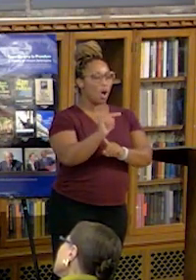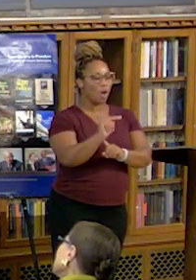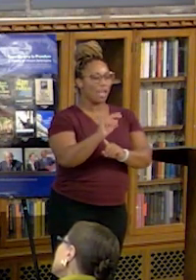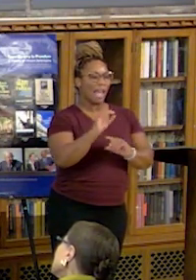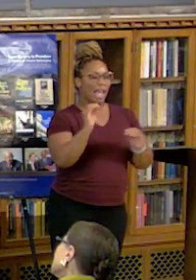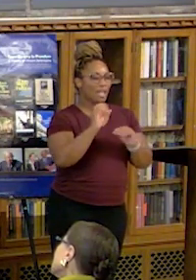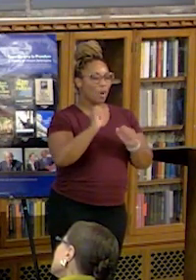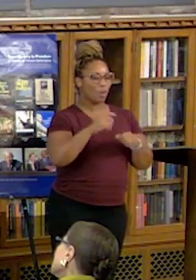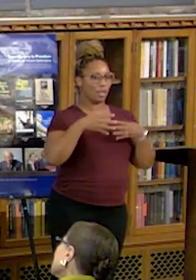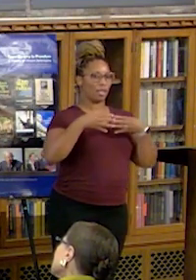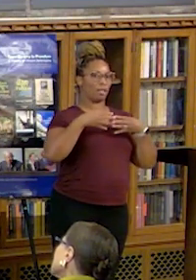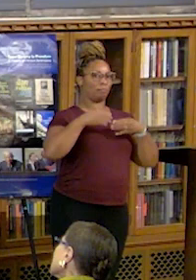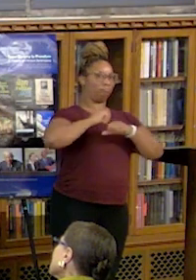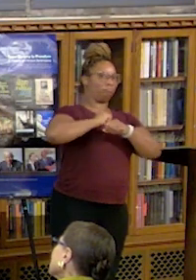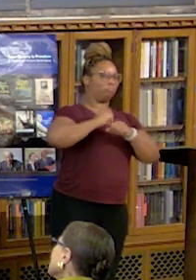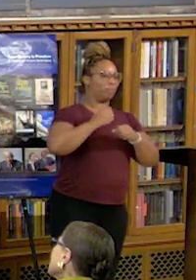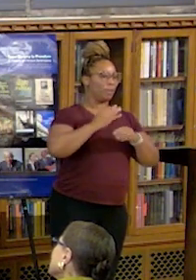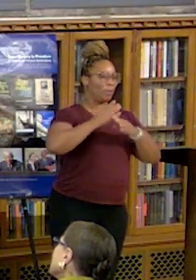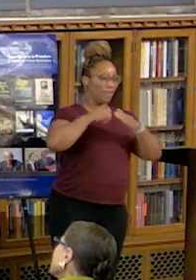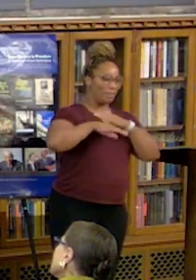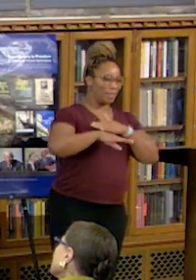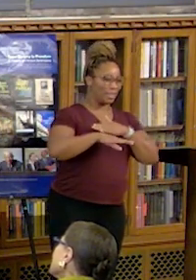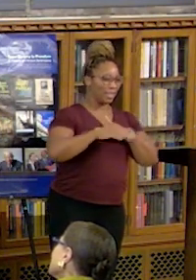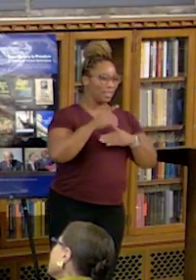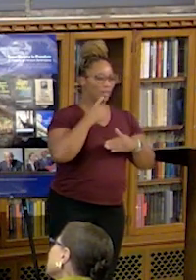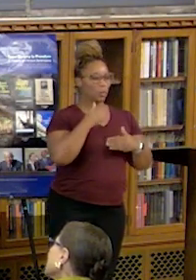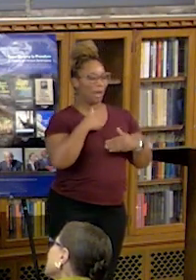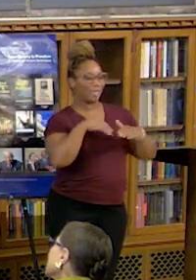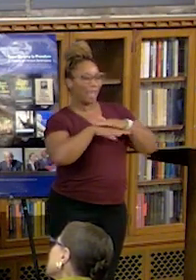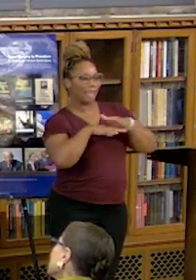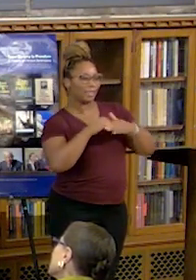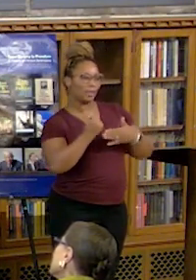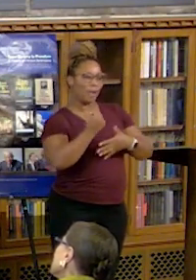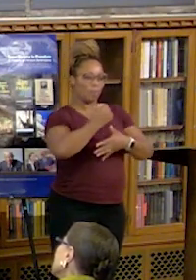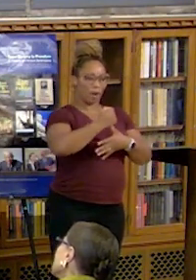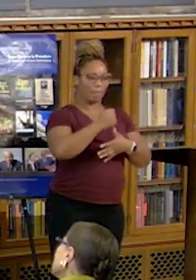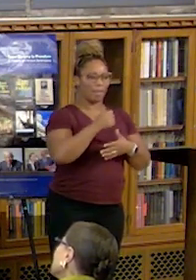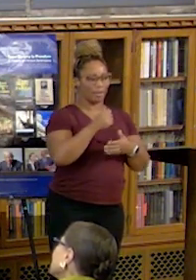that that can gatekeep who has access to primary source